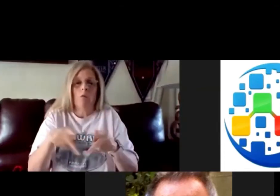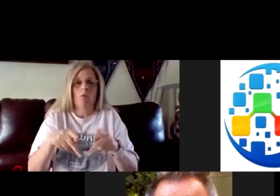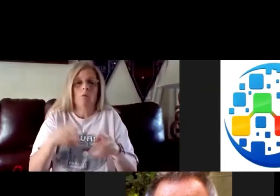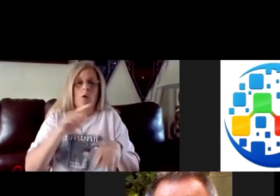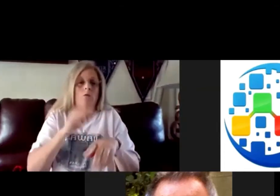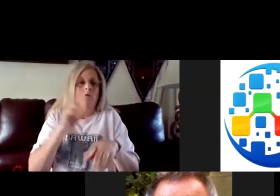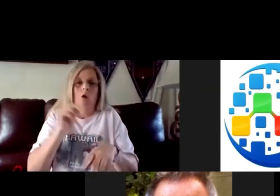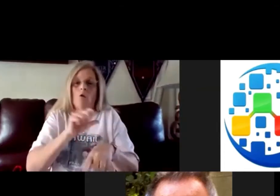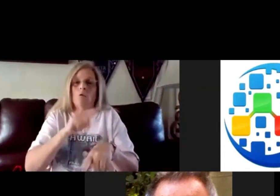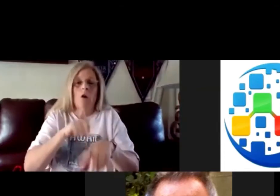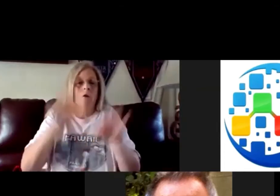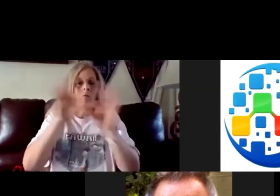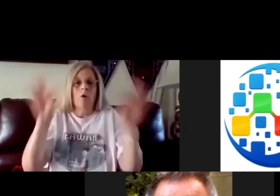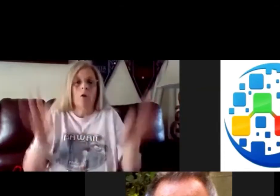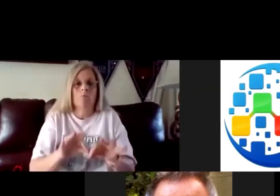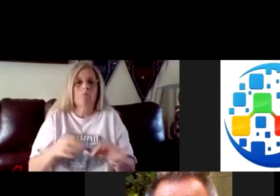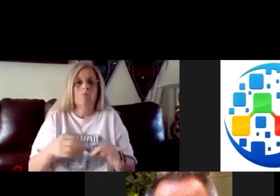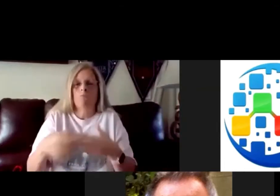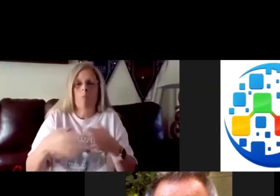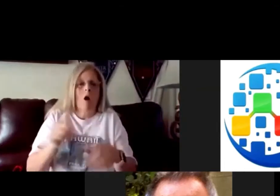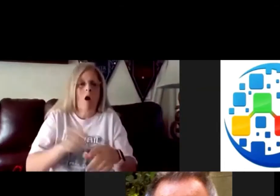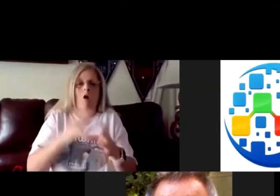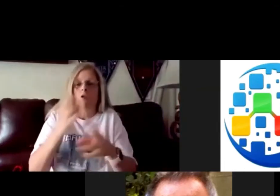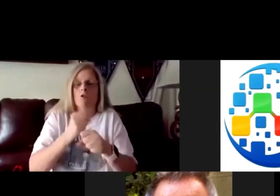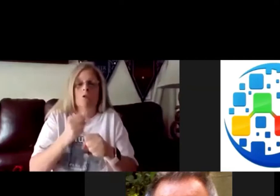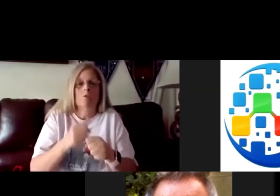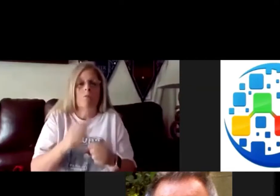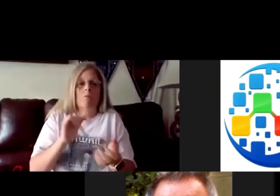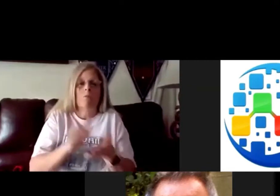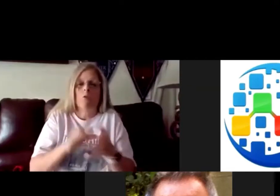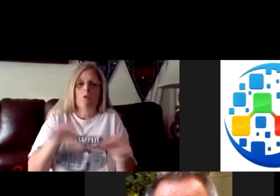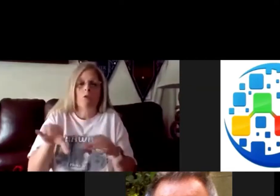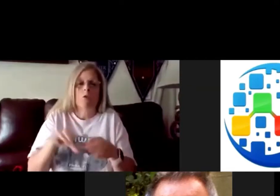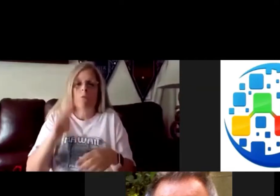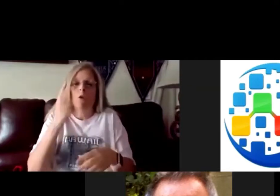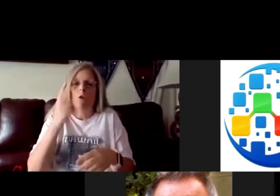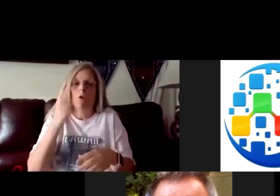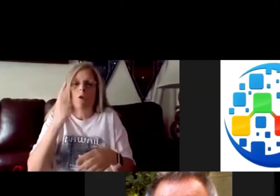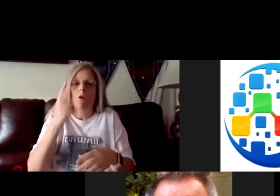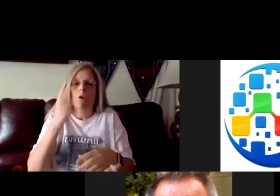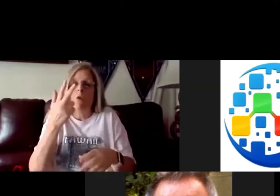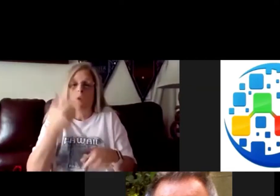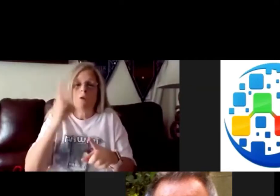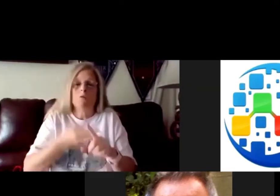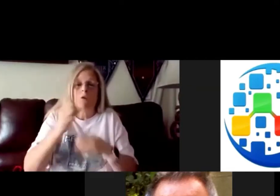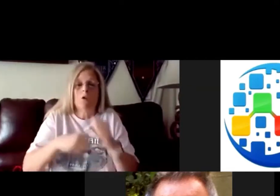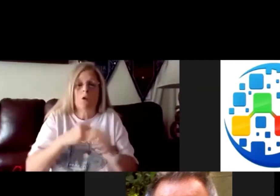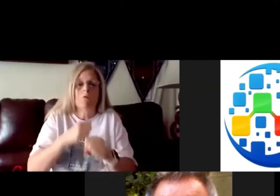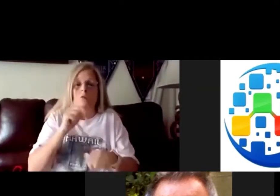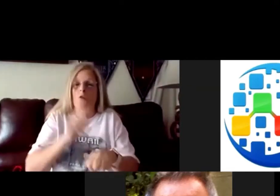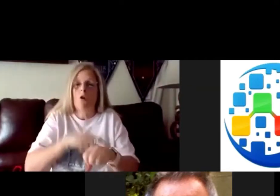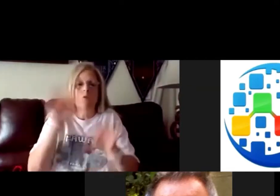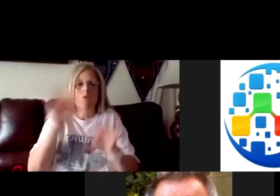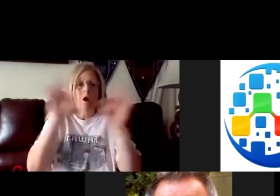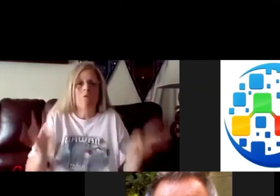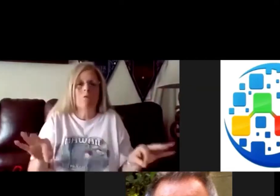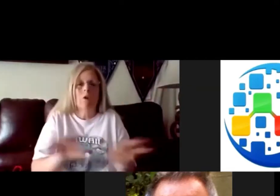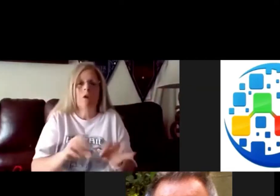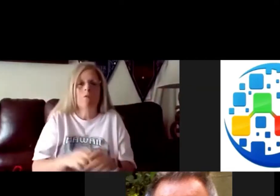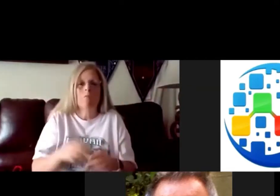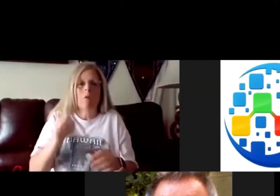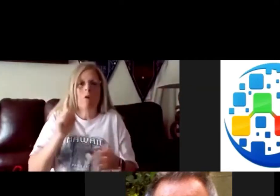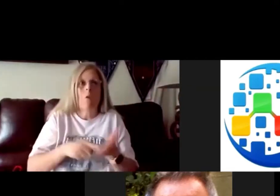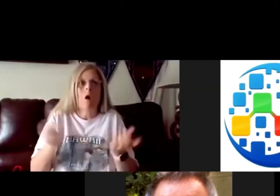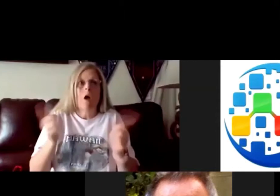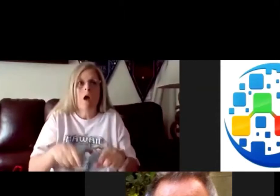it took, that's what they would do. And it could be 3 months, 6 months, a year. He did not put a time frame on it. And what happened